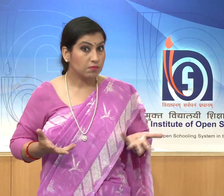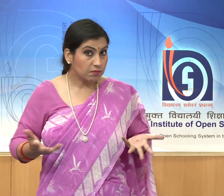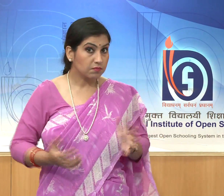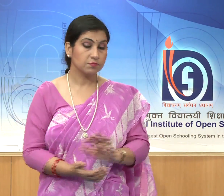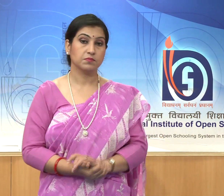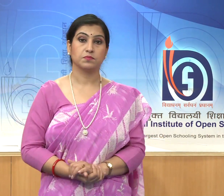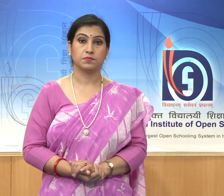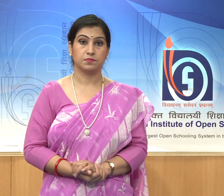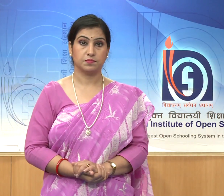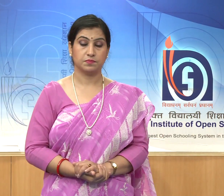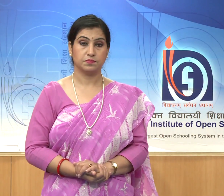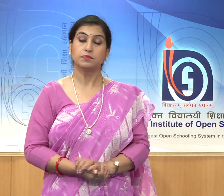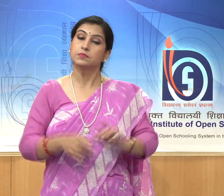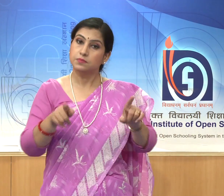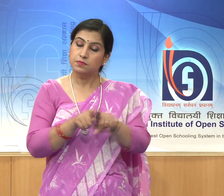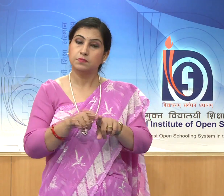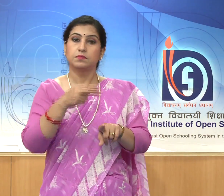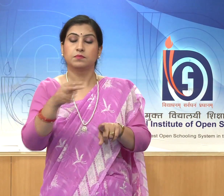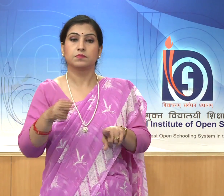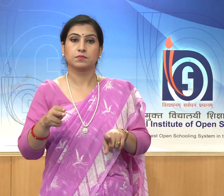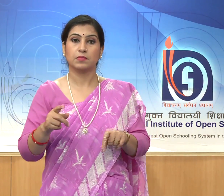manuscript, also called Puthi,